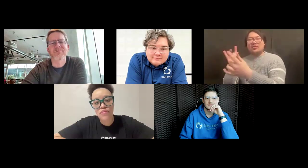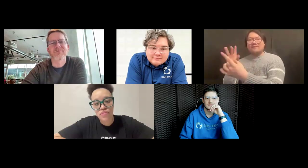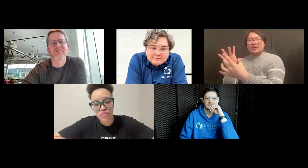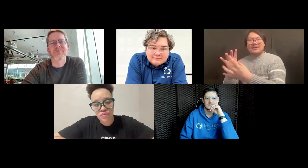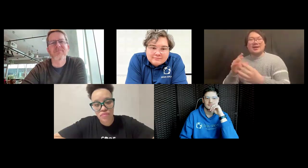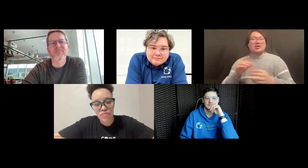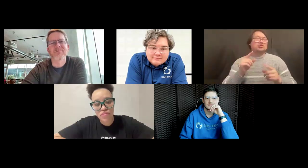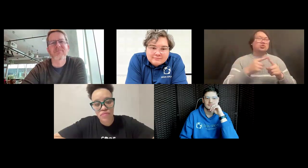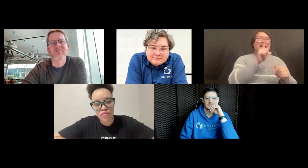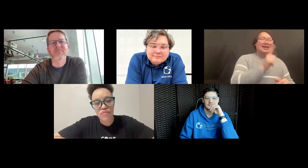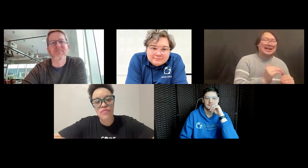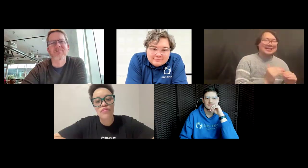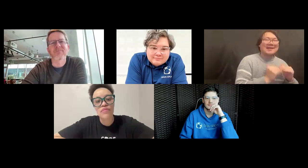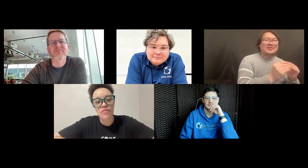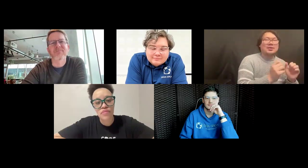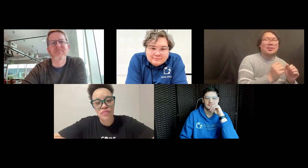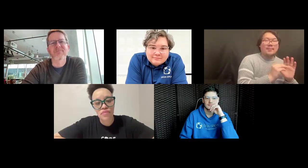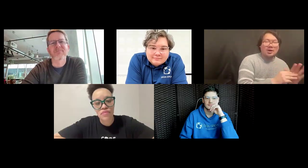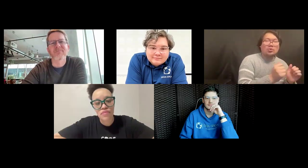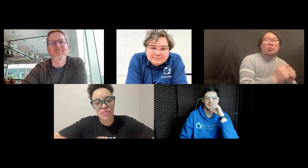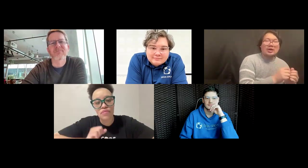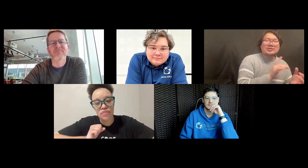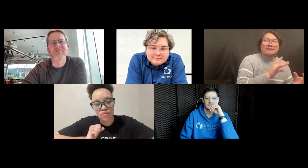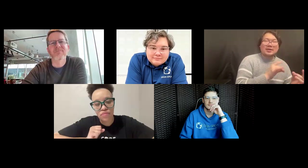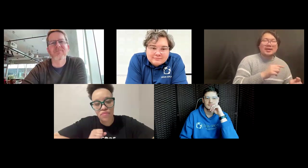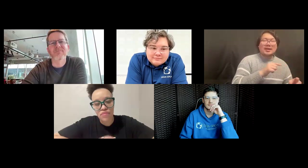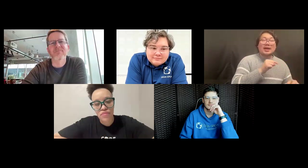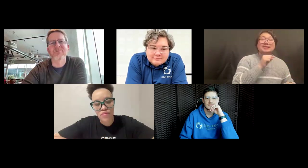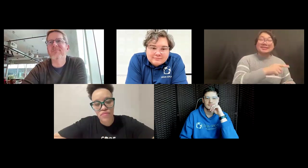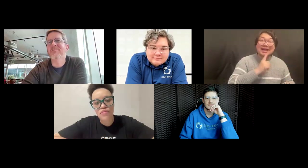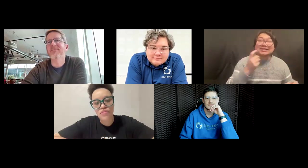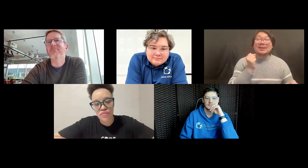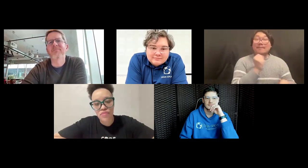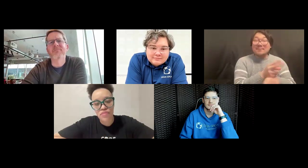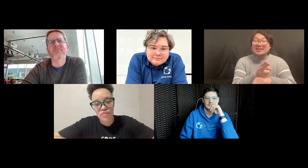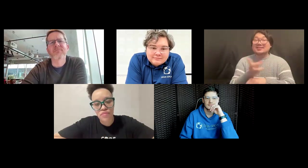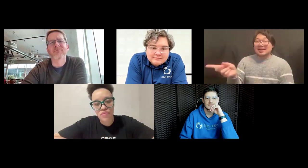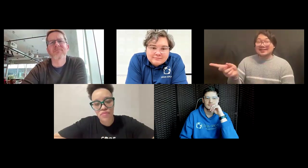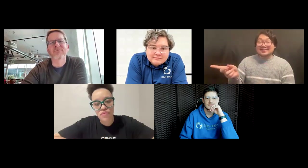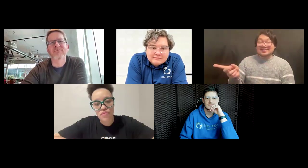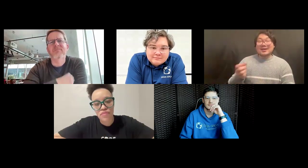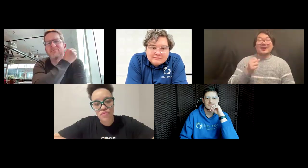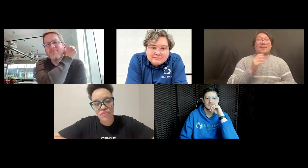advancement within the model that is due to feedback compared to less advancement and less feedback.